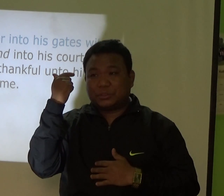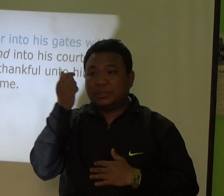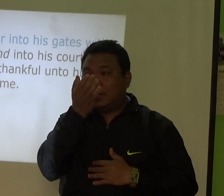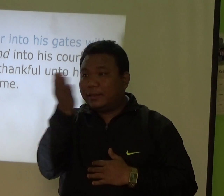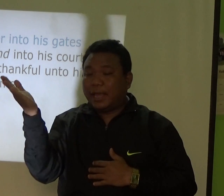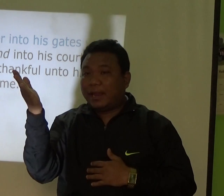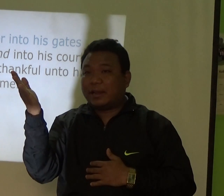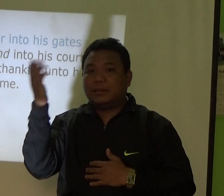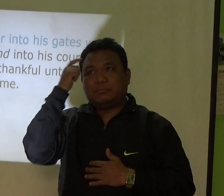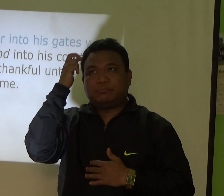Then